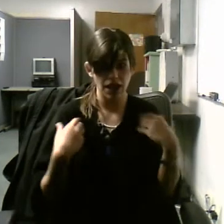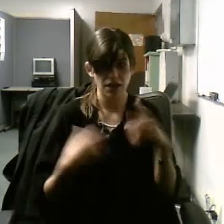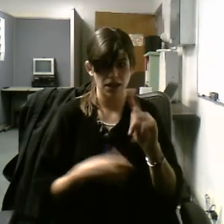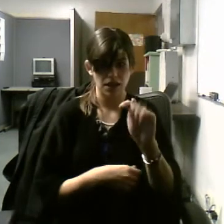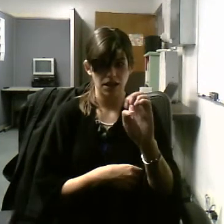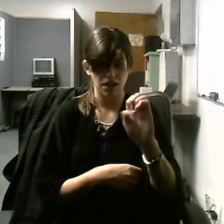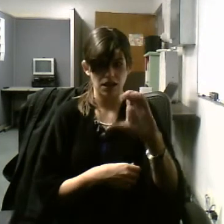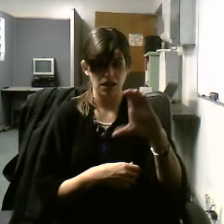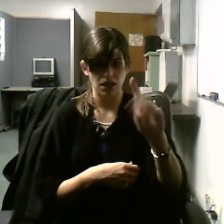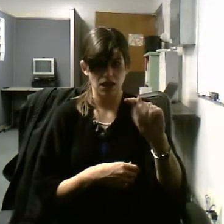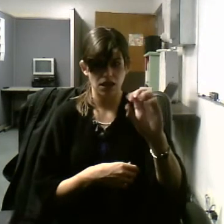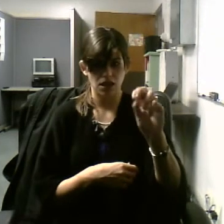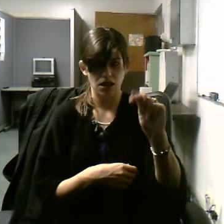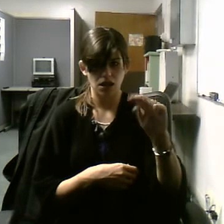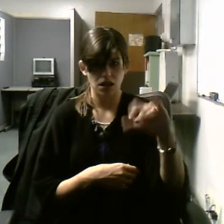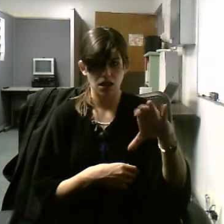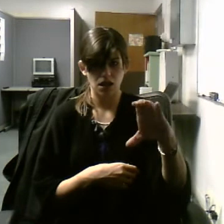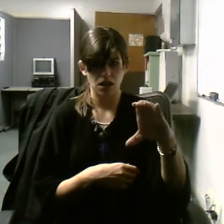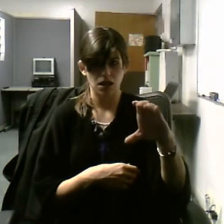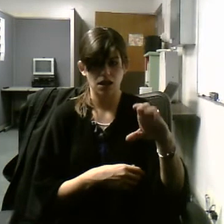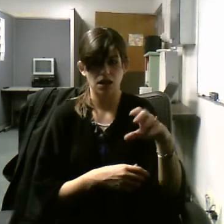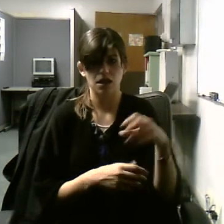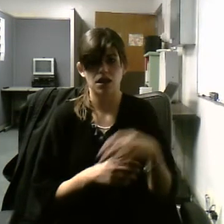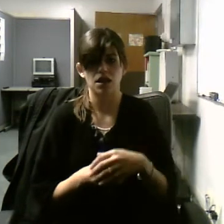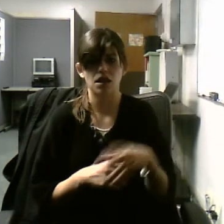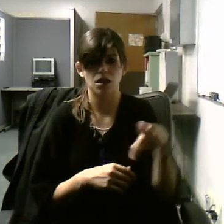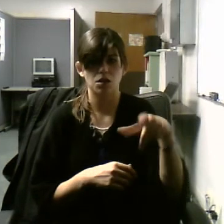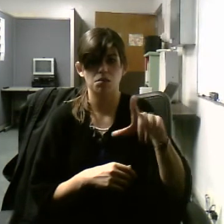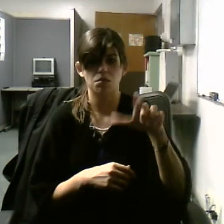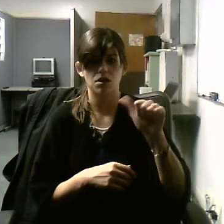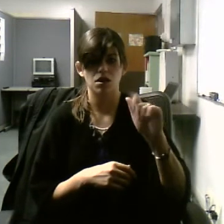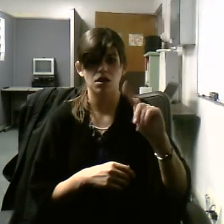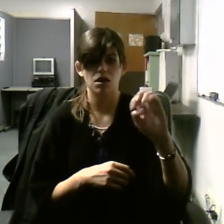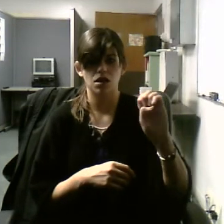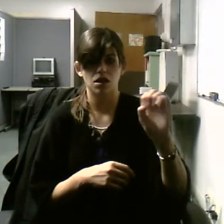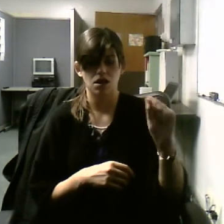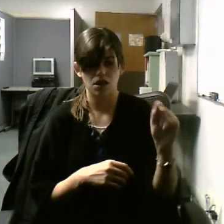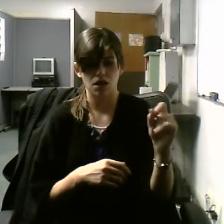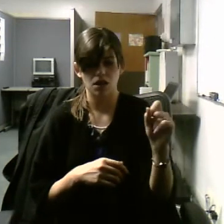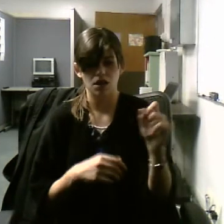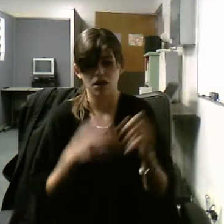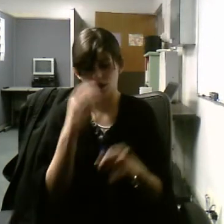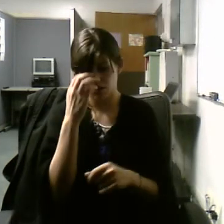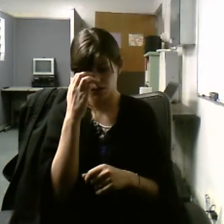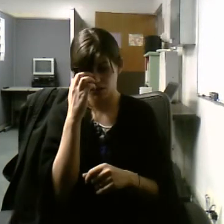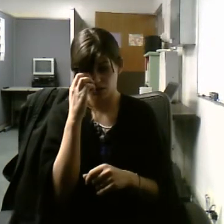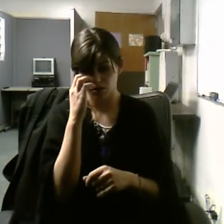asthenosphere is directly under the lithosphere, and it is different from the lithosphere because it's more of a